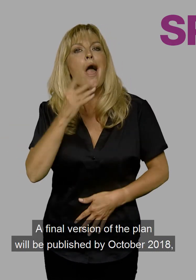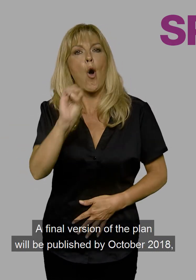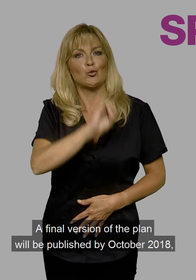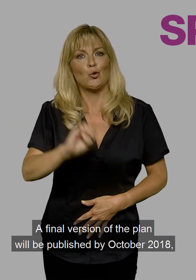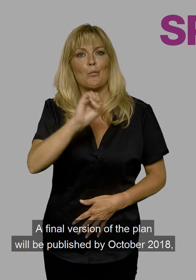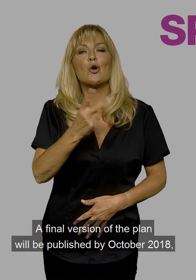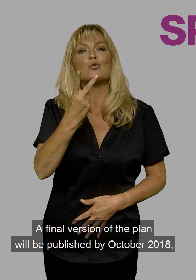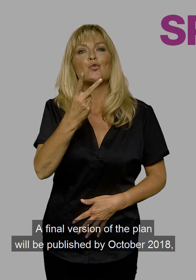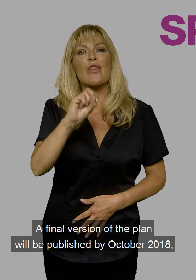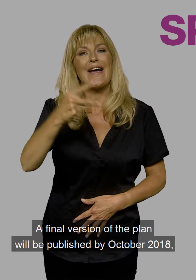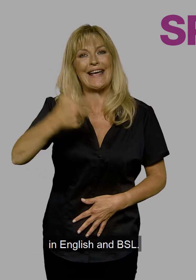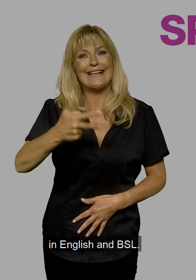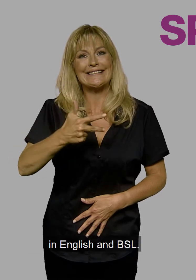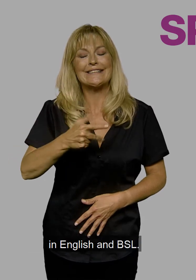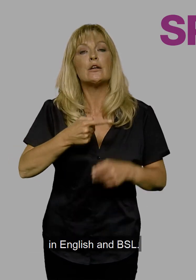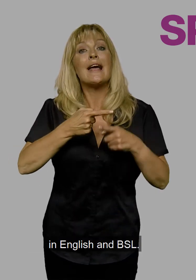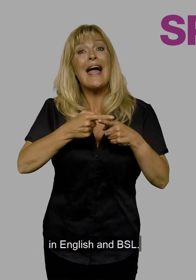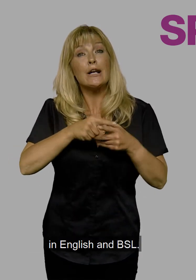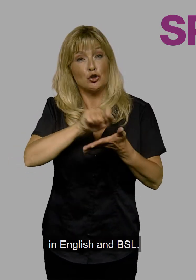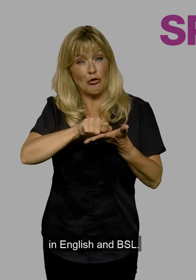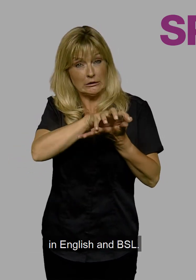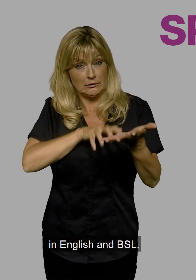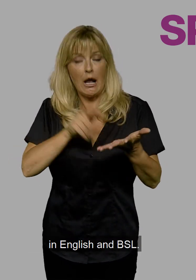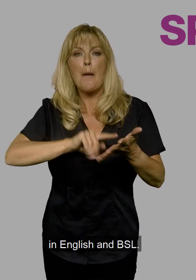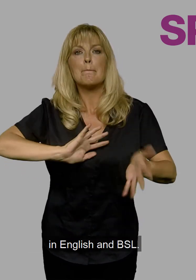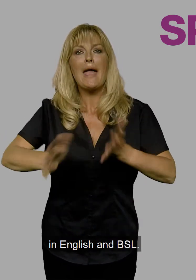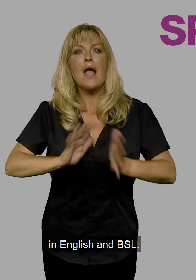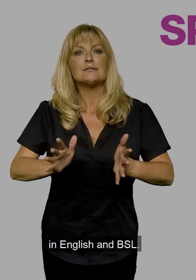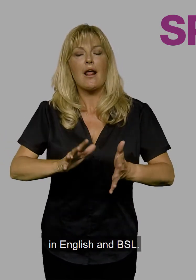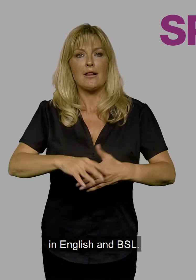October 2018 in English and BSL.